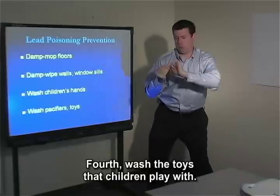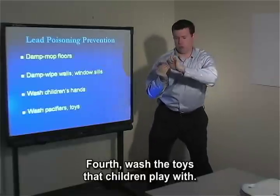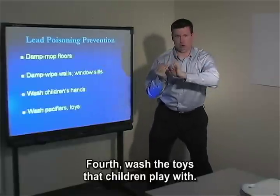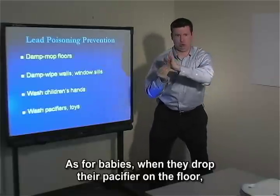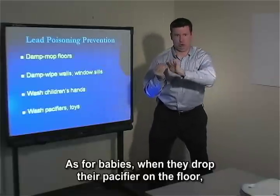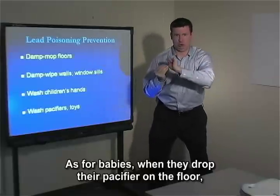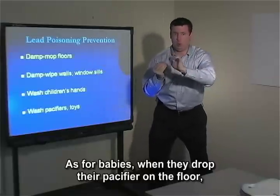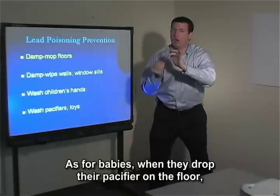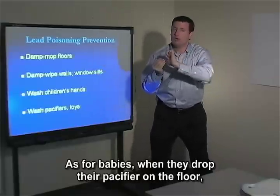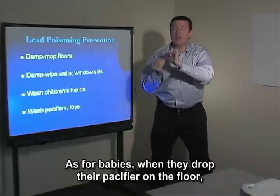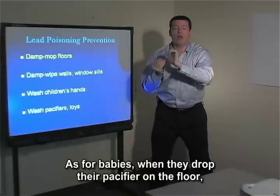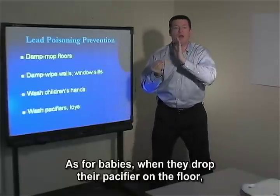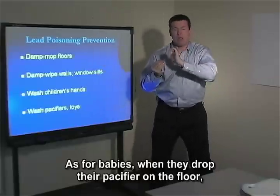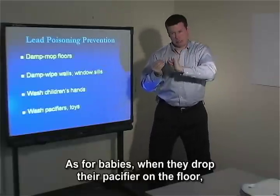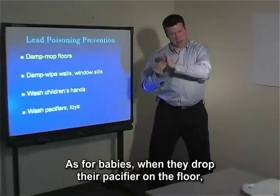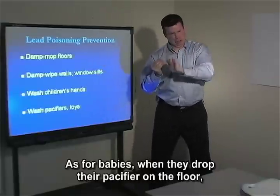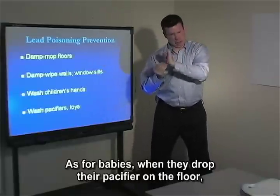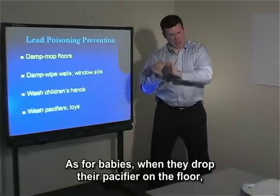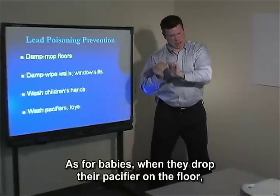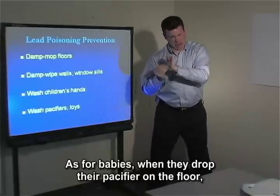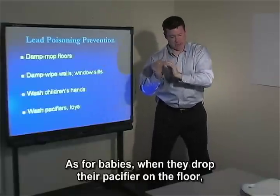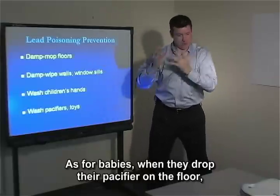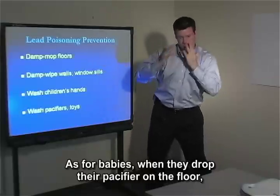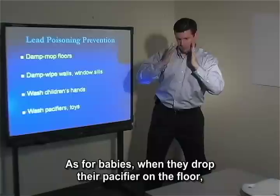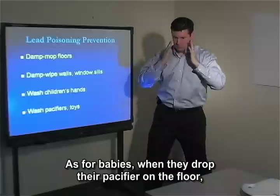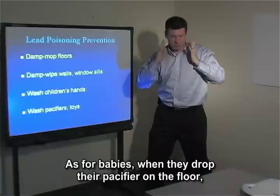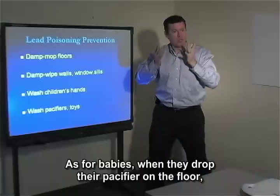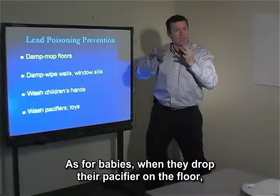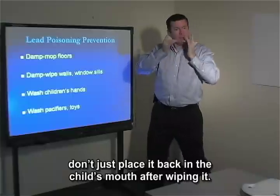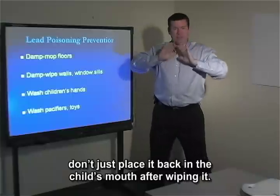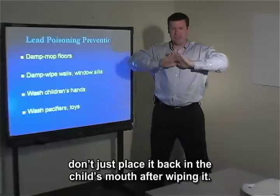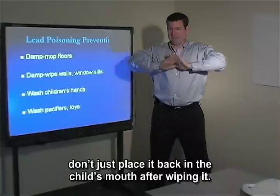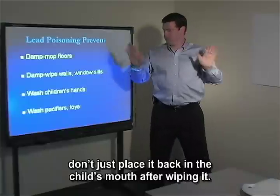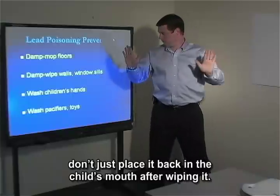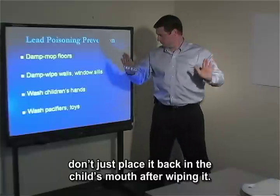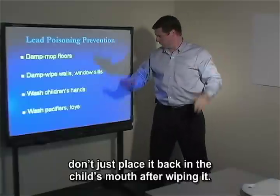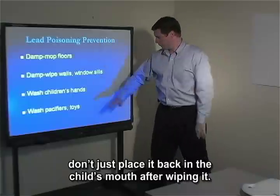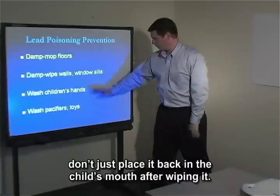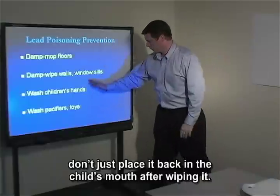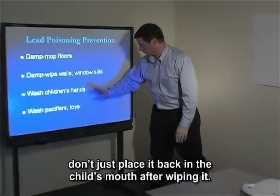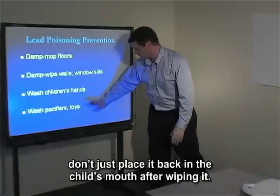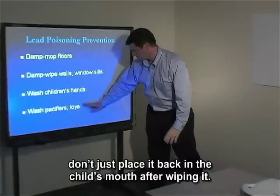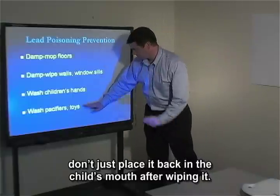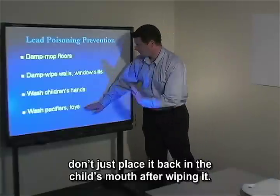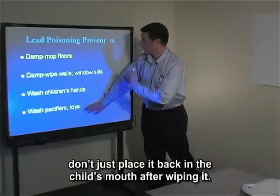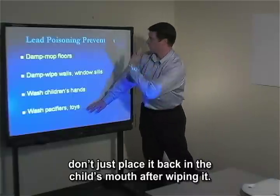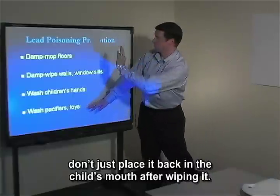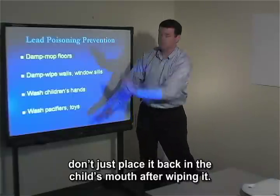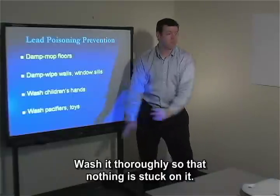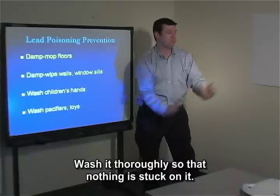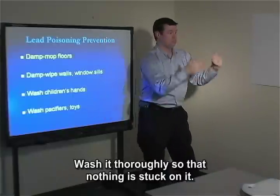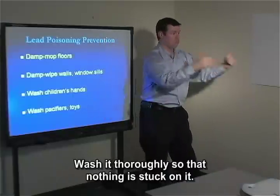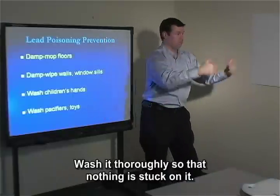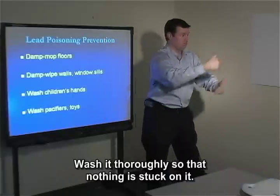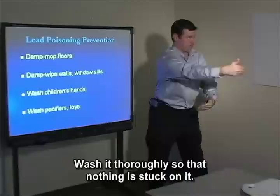As for babies, when they drop their pacifier on the floor, don't just place it back in the child s mouth after wiping it. Wash it thoroughly so